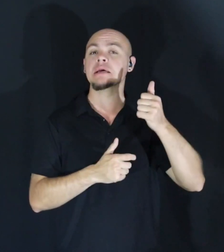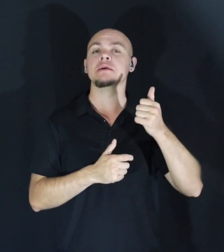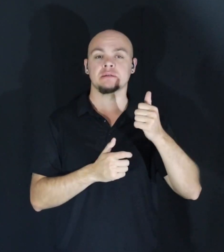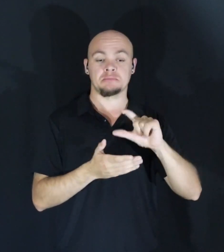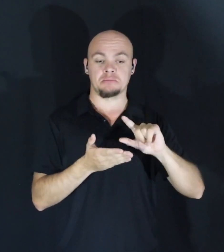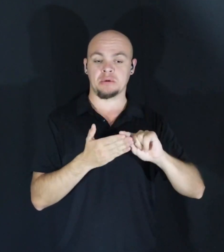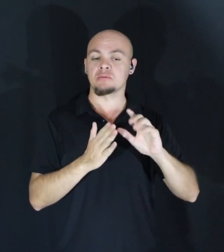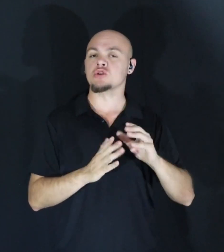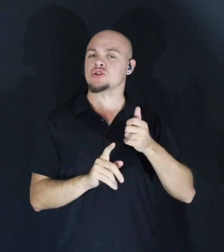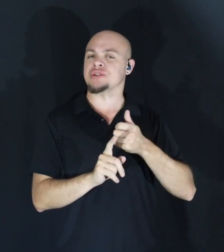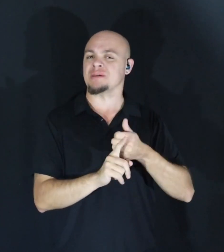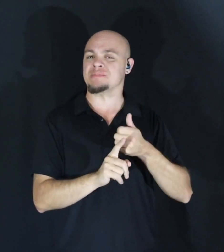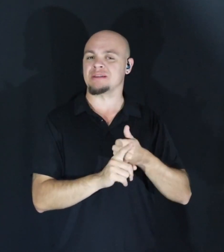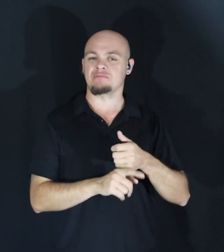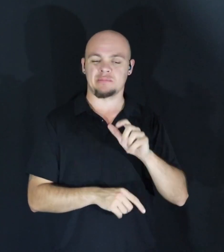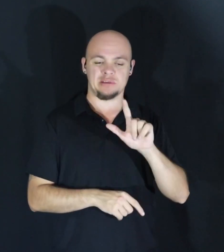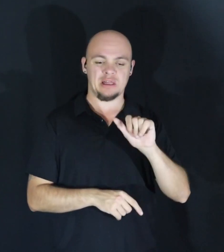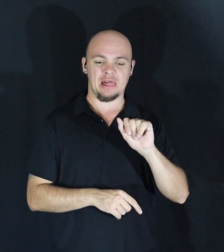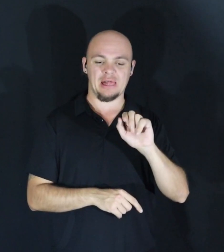were Latinx.